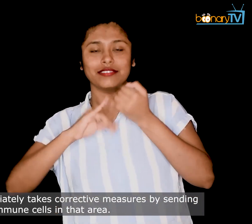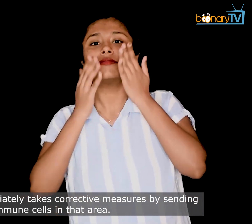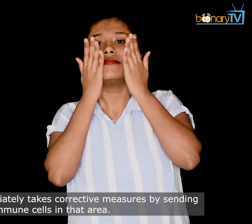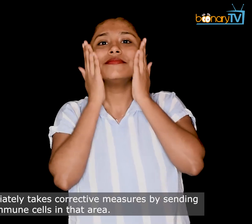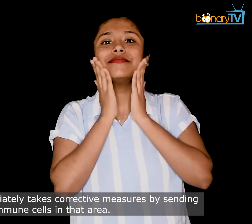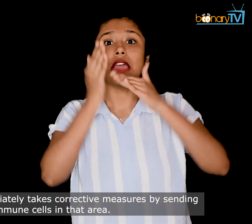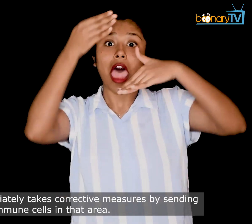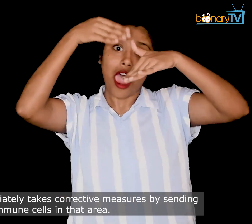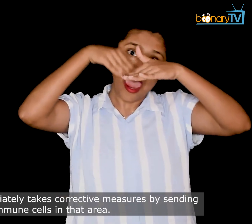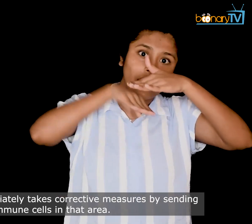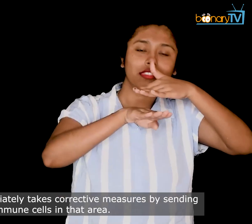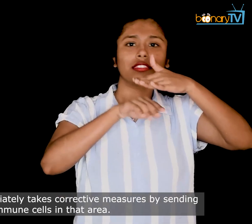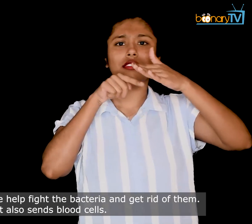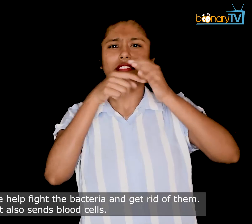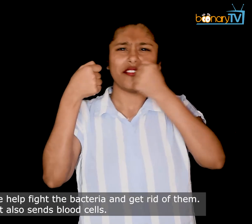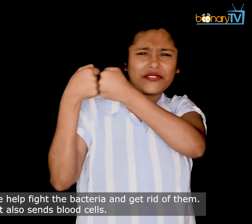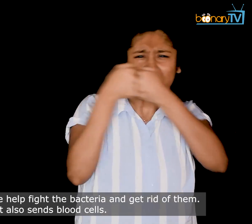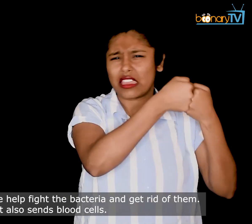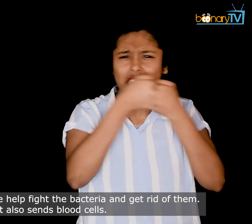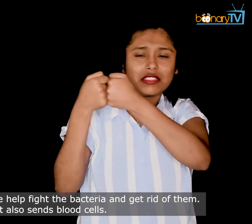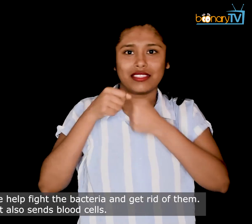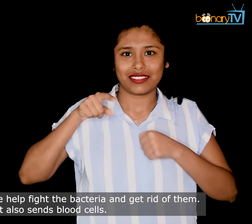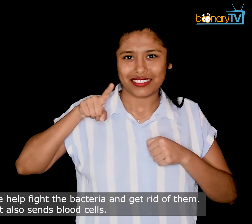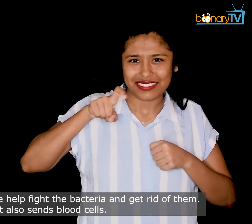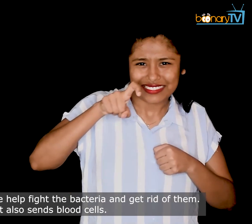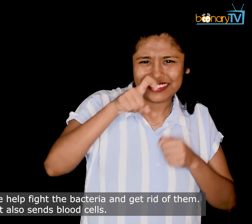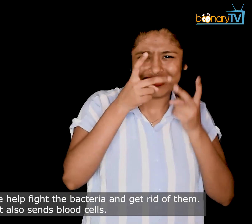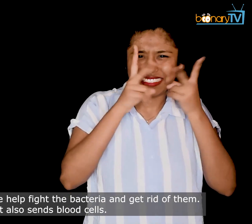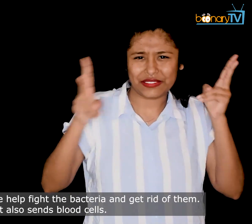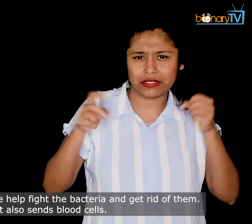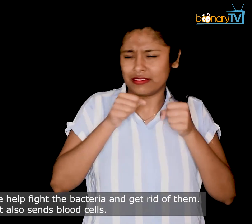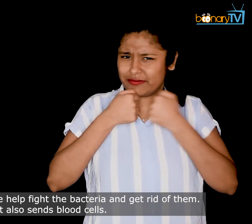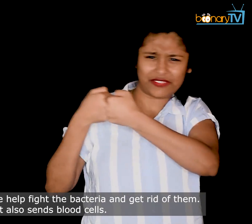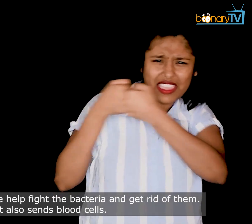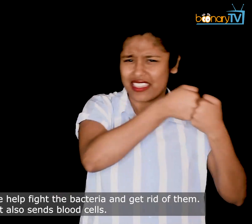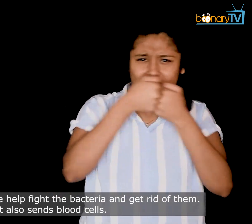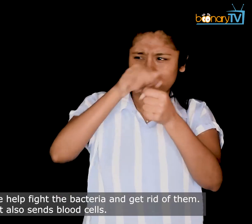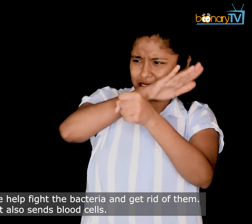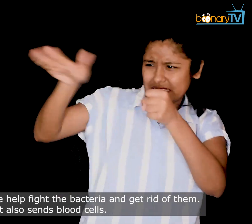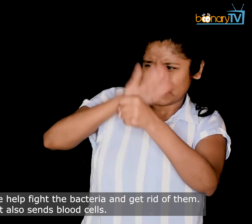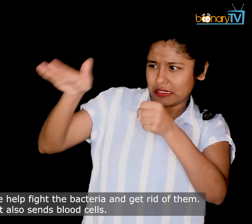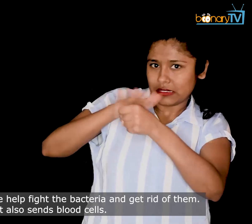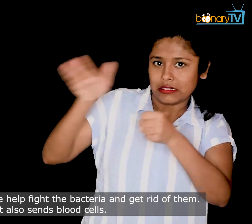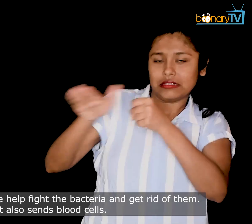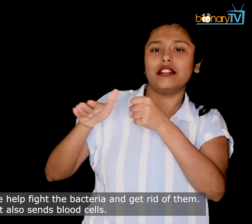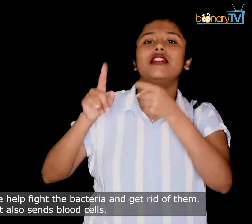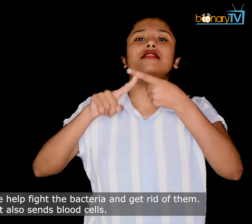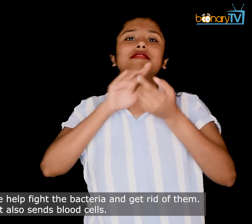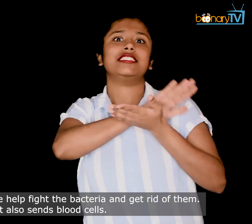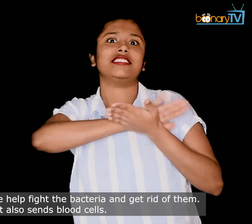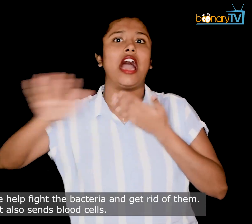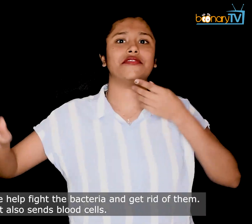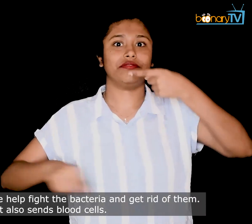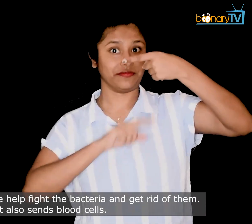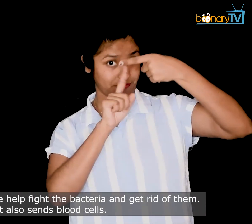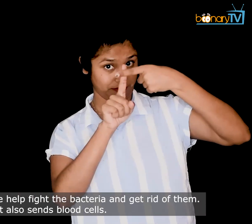in that area. These cells in the face help fight the bacteria and get rid of them.